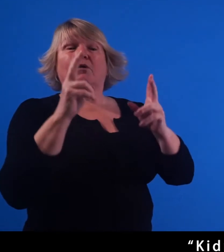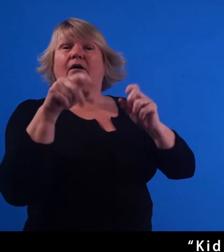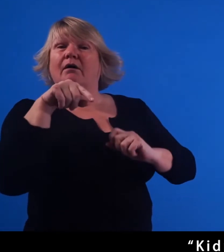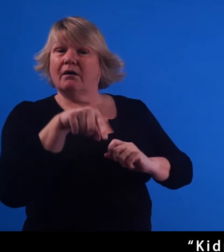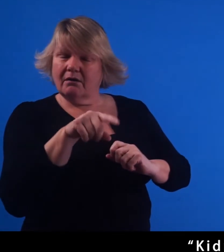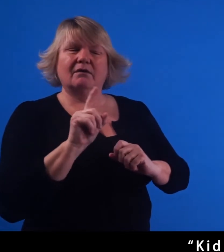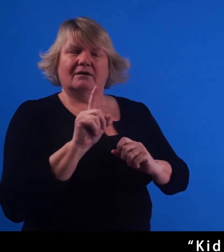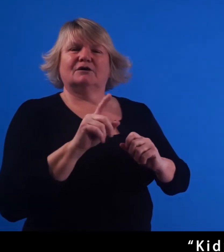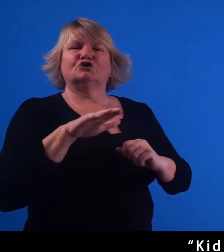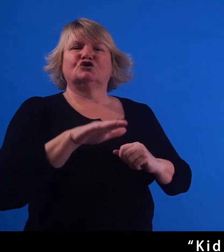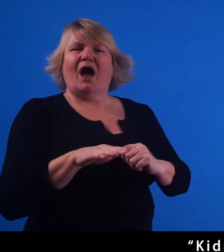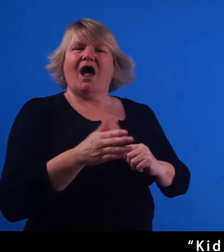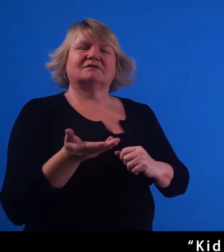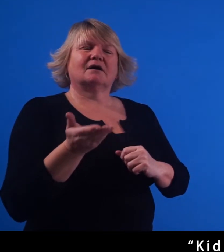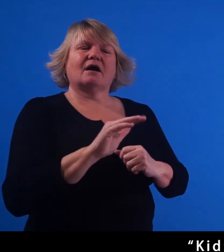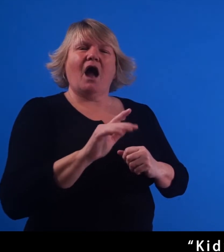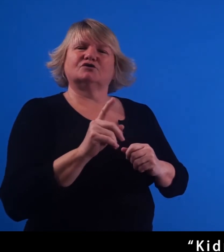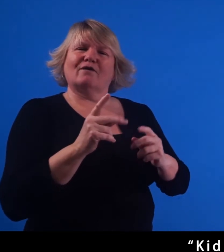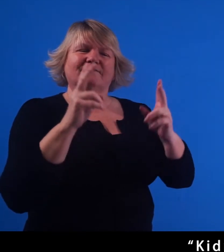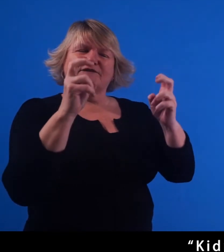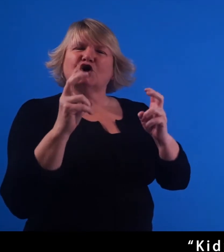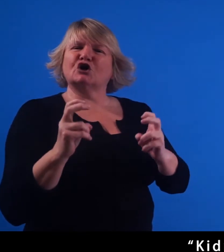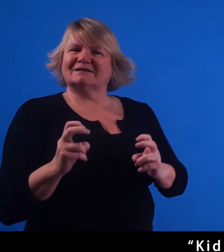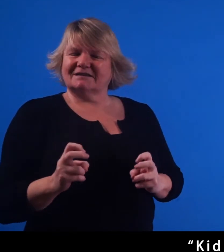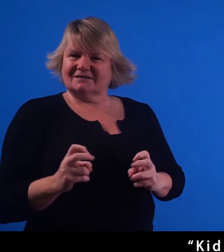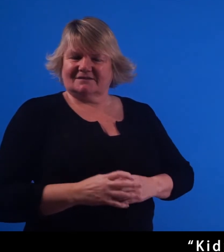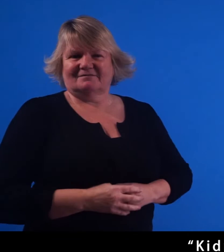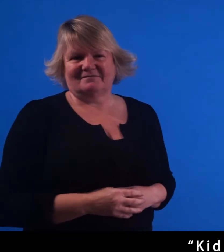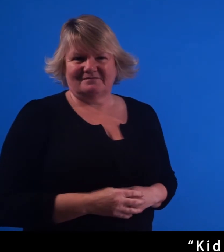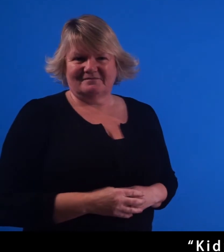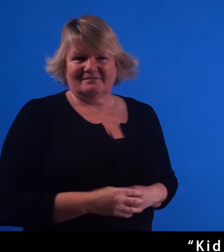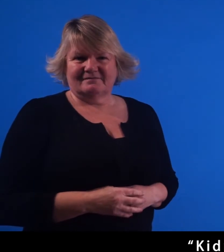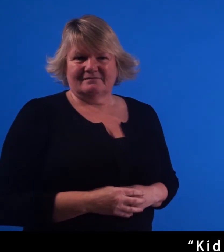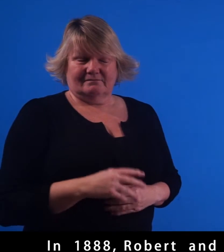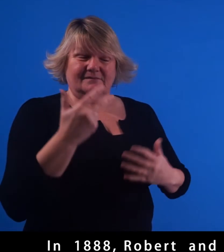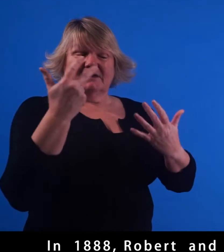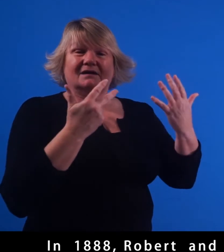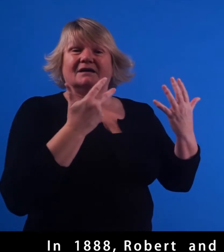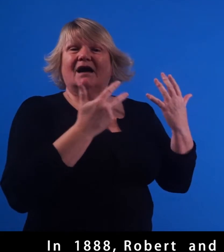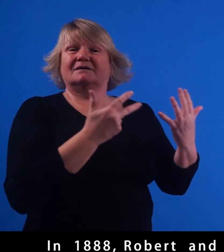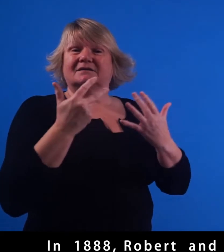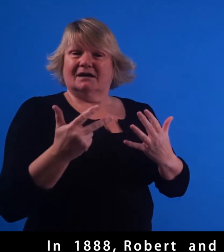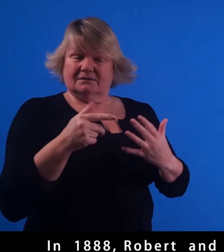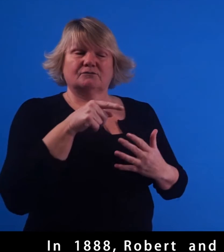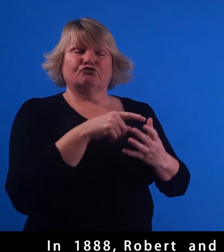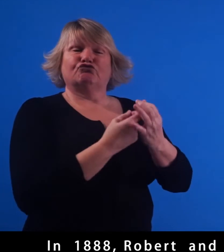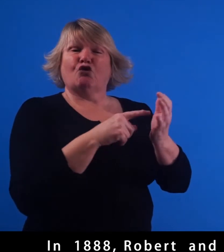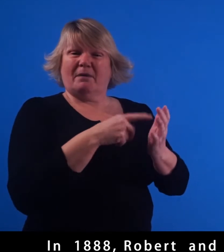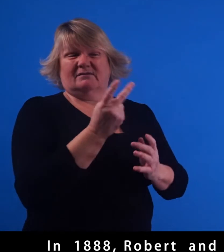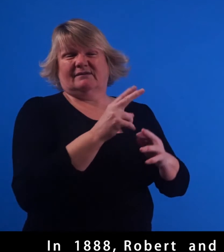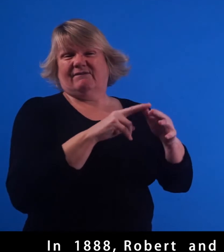Kidnapped, and A Child's Garden of Verses. In